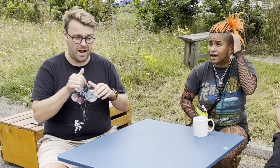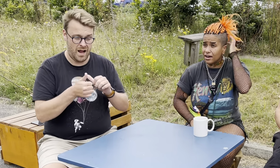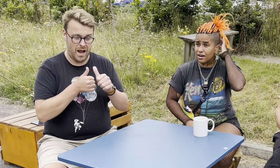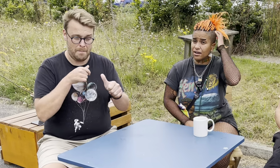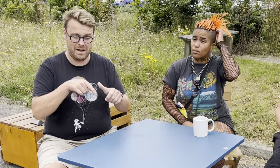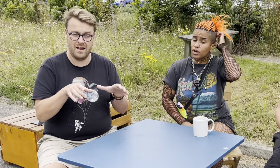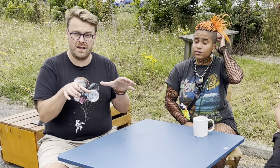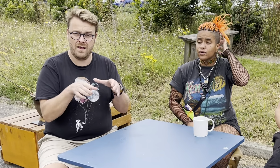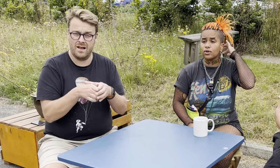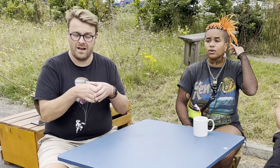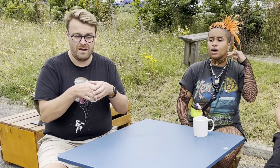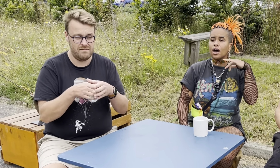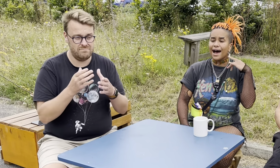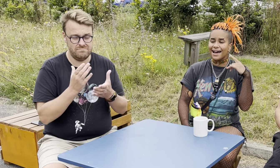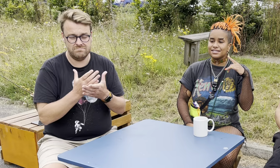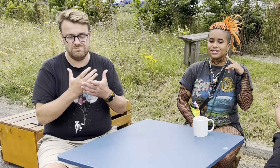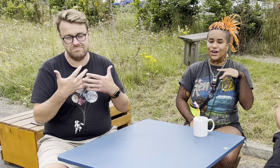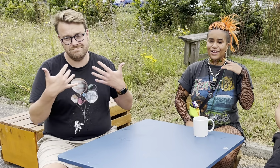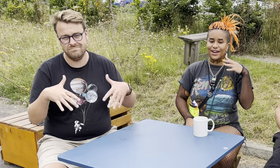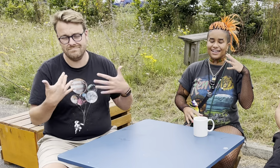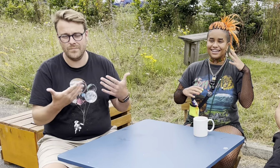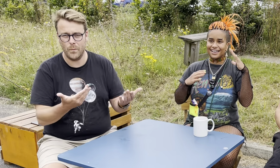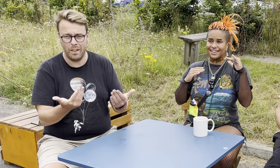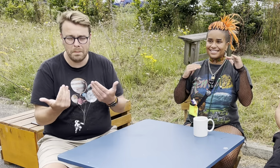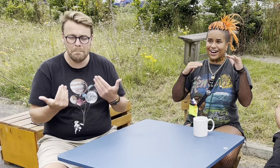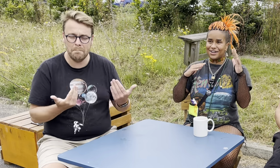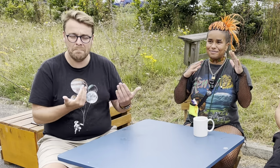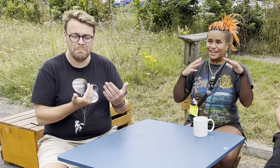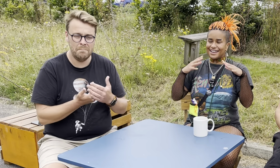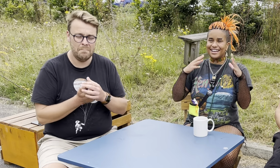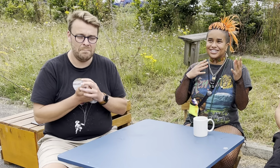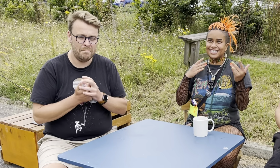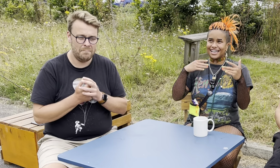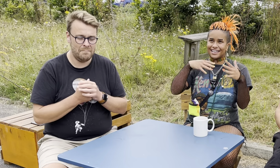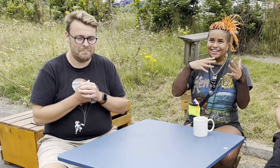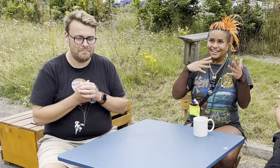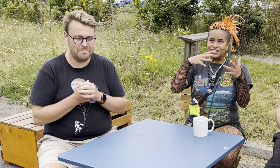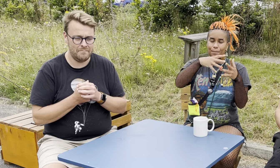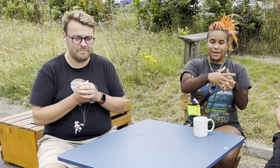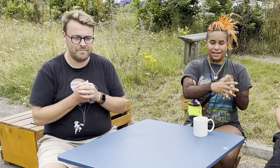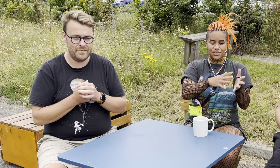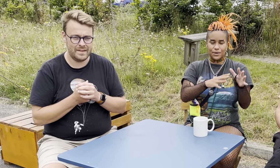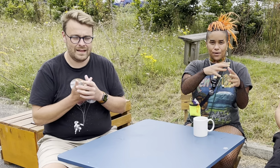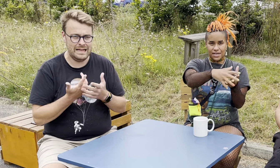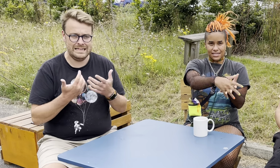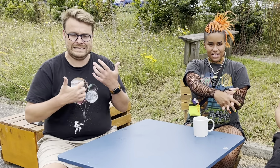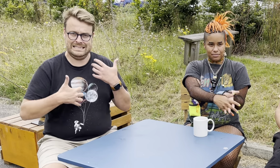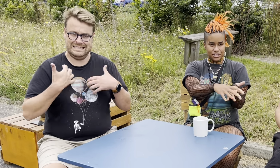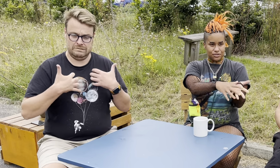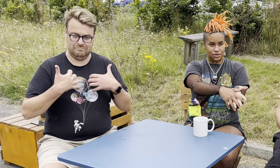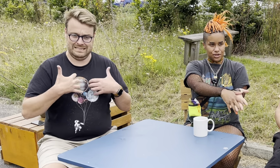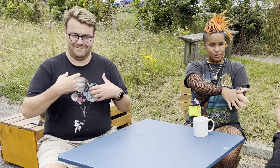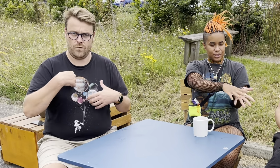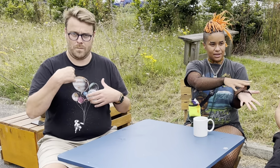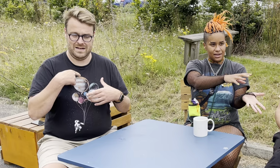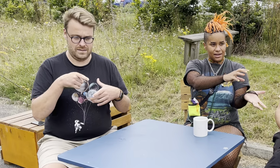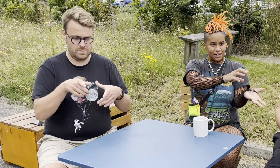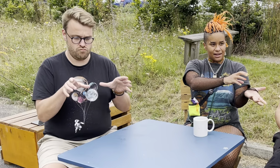and wonderful, and so it's kind of been interesting jumping into an already established group,